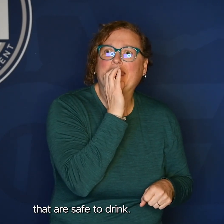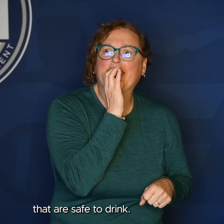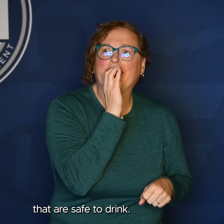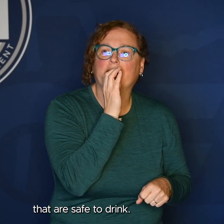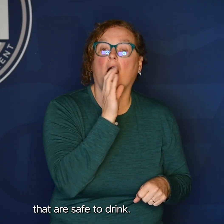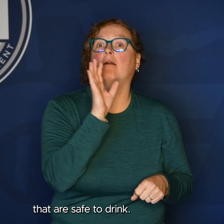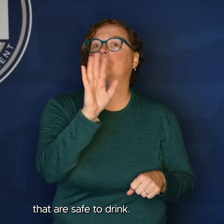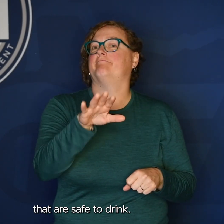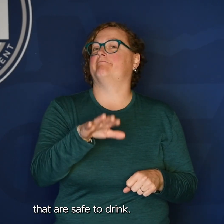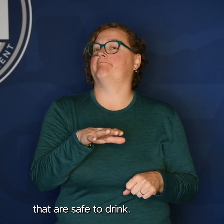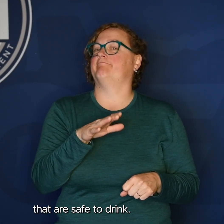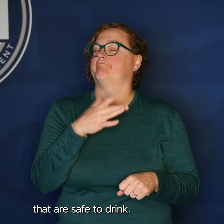drink.